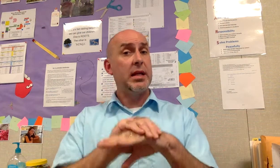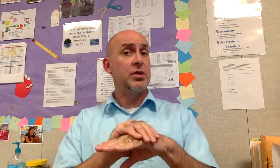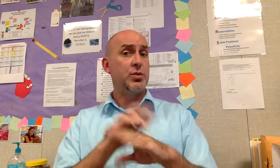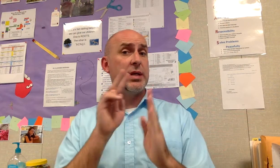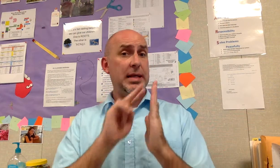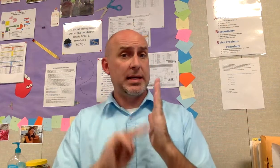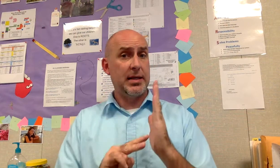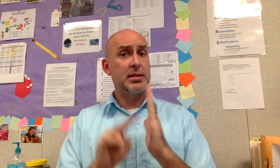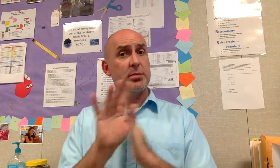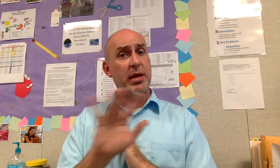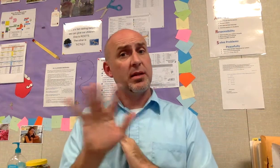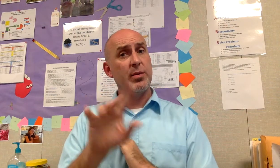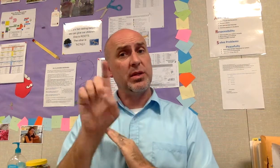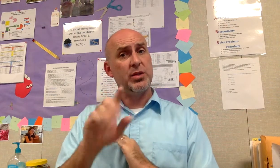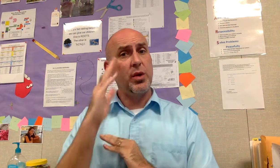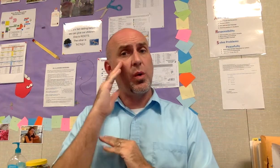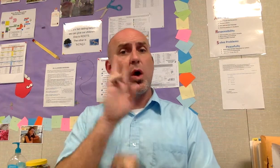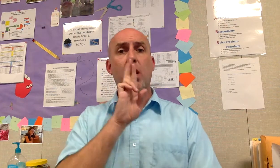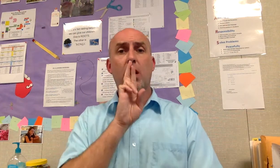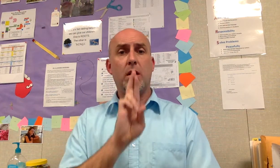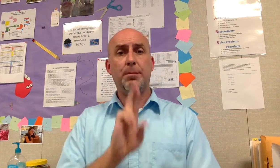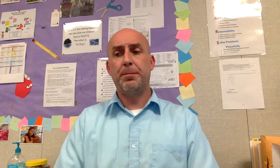English reading and spelling, you need to know